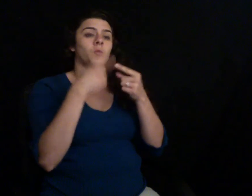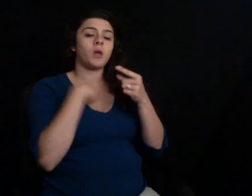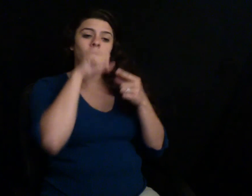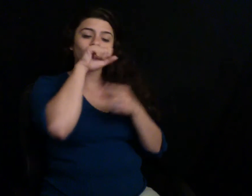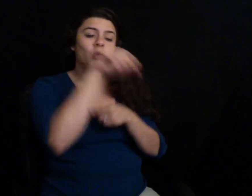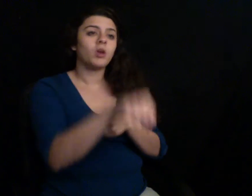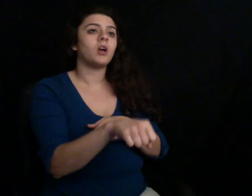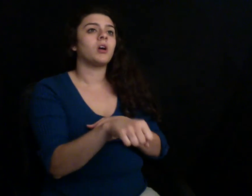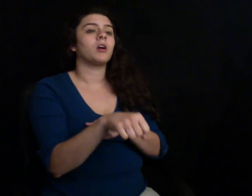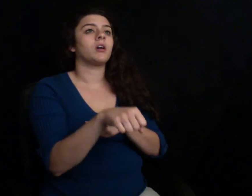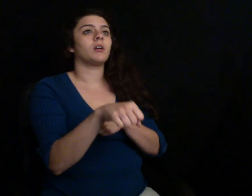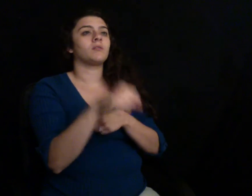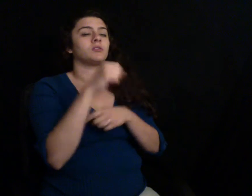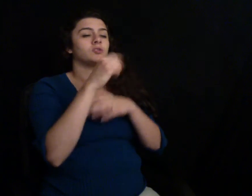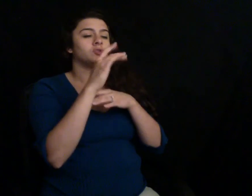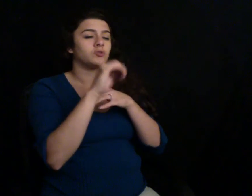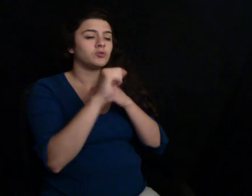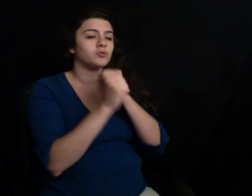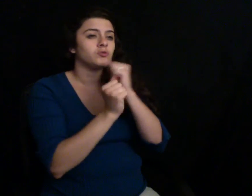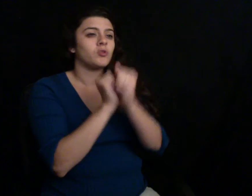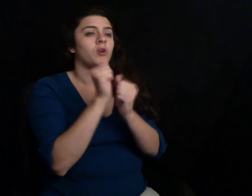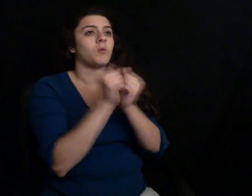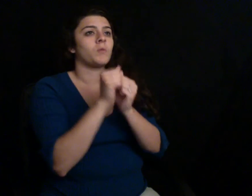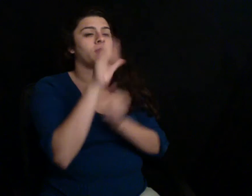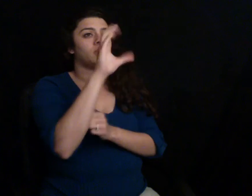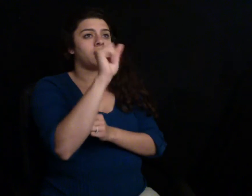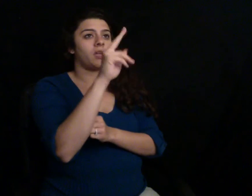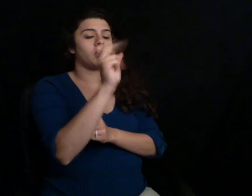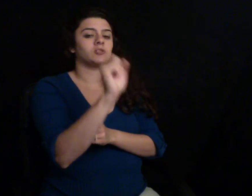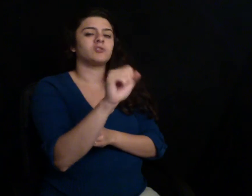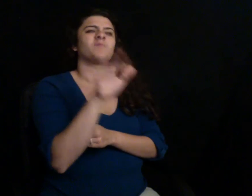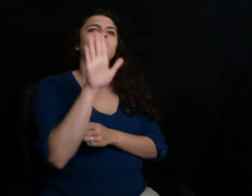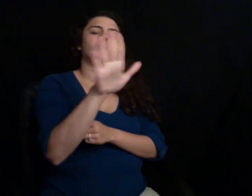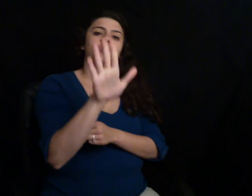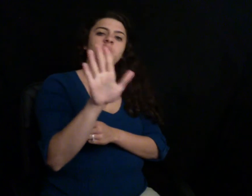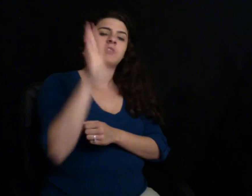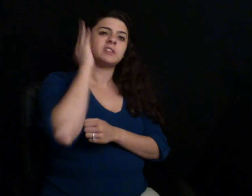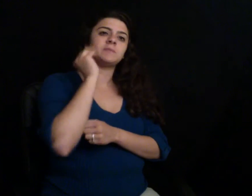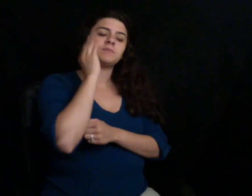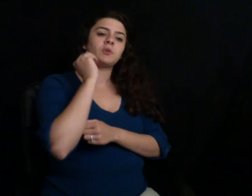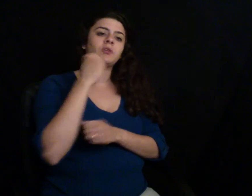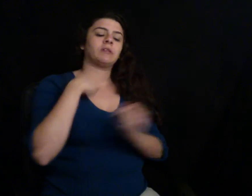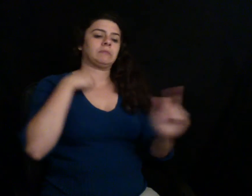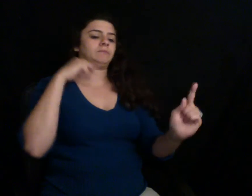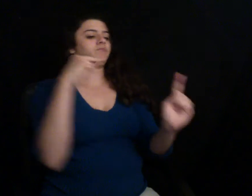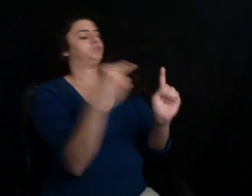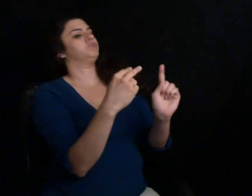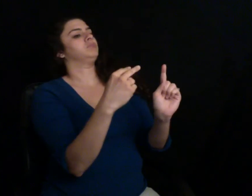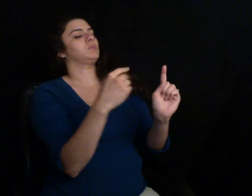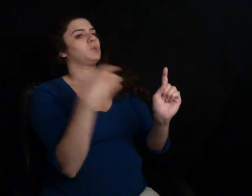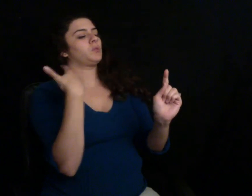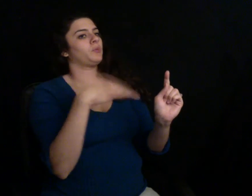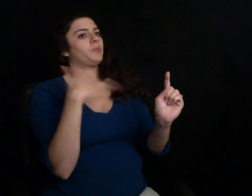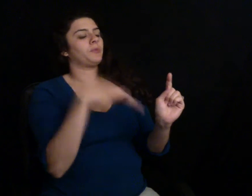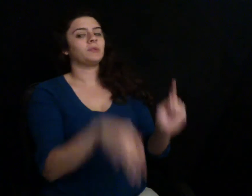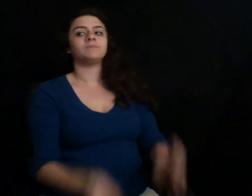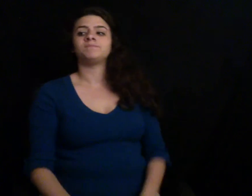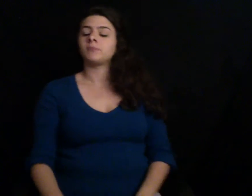perspective. Well, first of all, sorry to hear about your mom, man, because I already know. We can relate. A lot of people don't get it, man. That's a